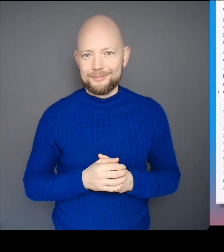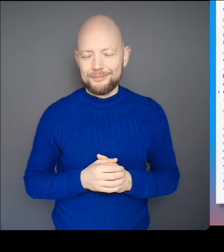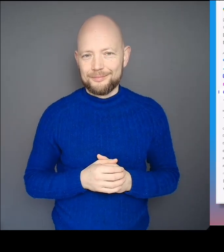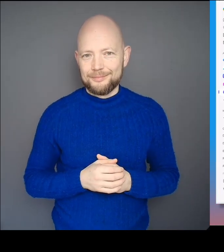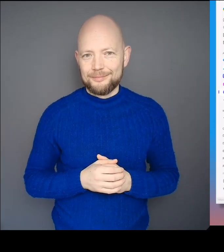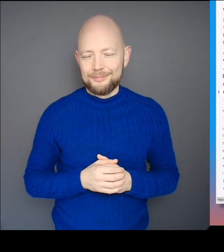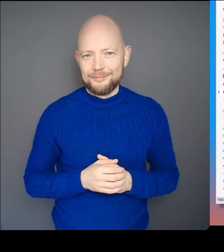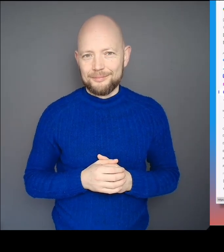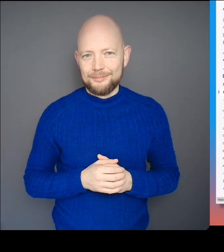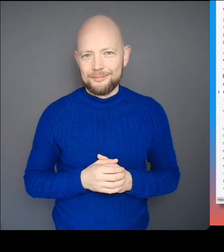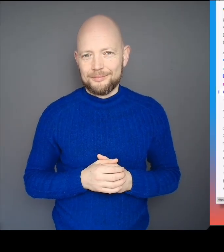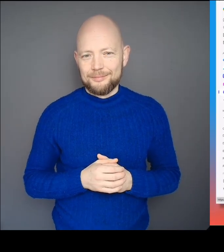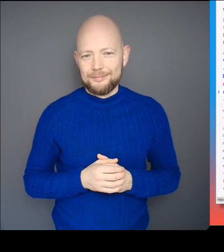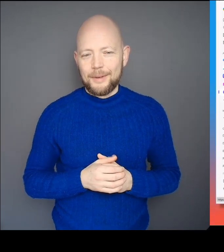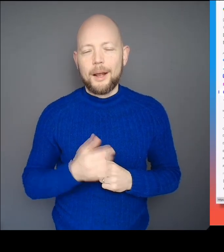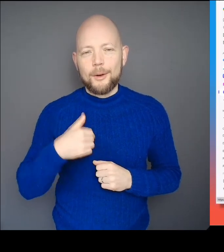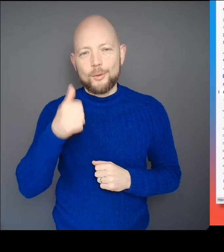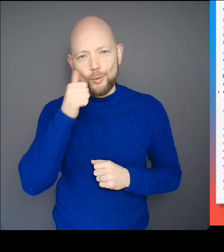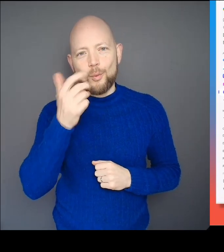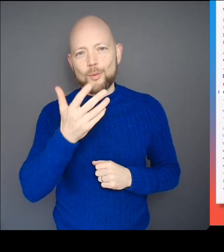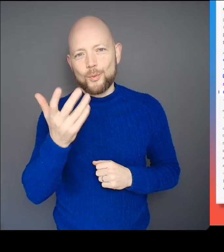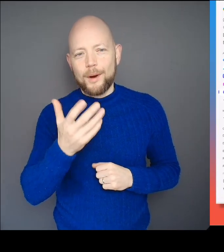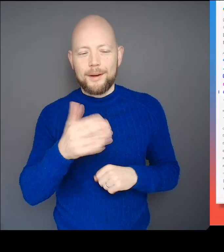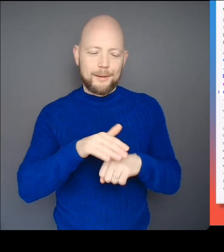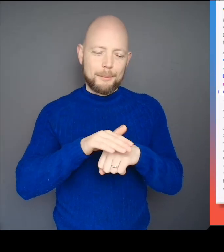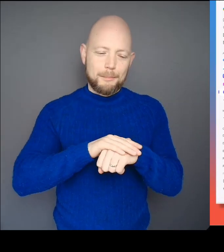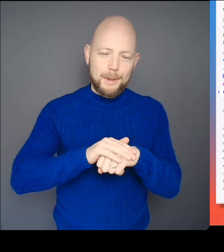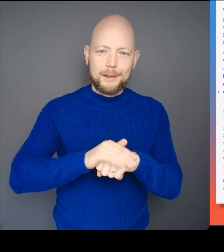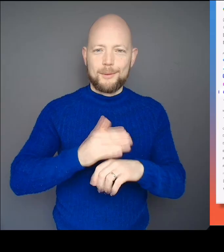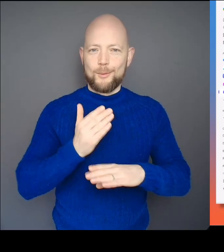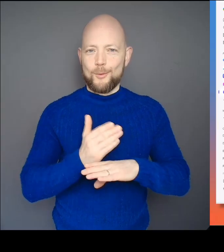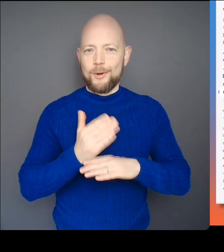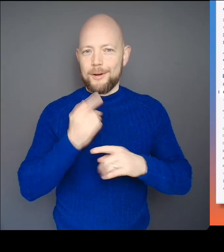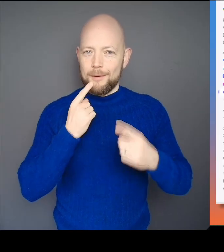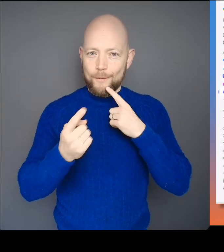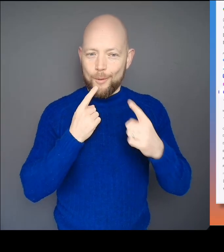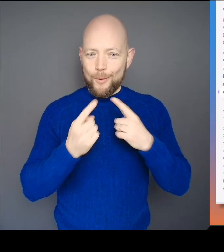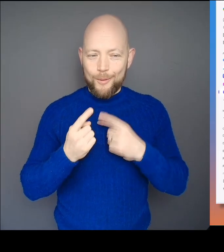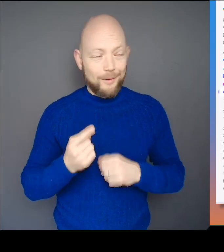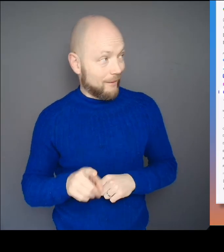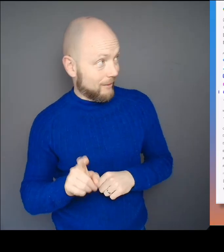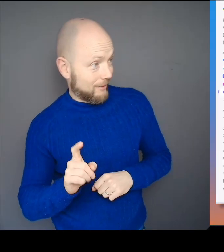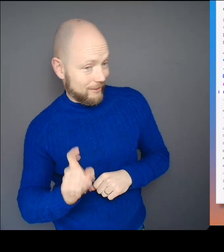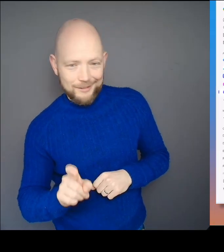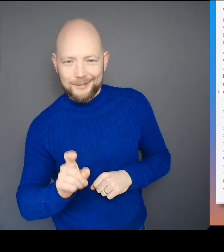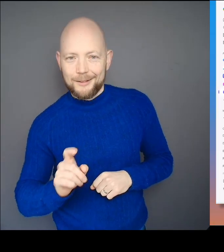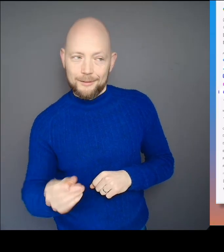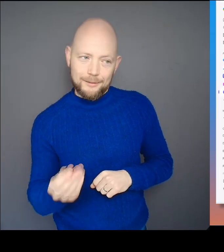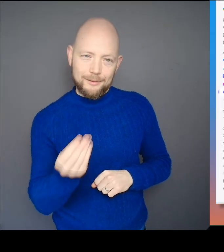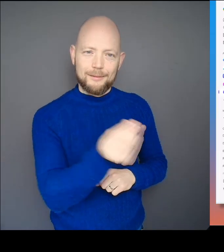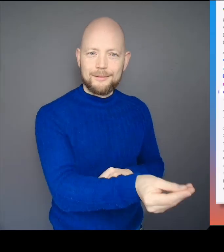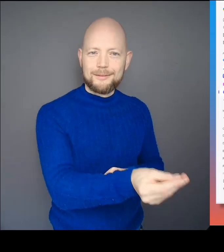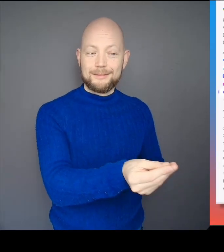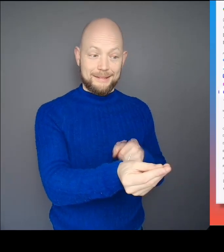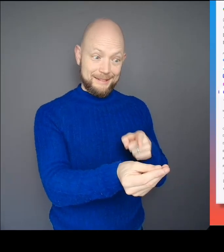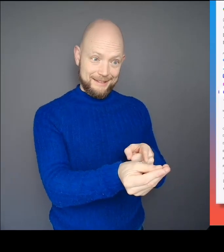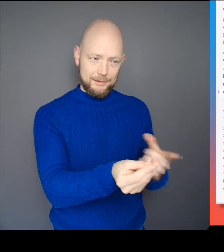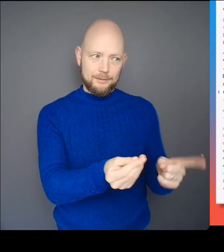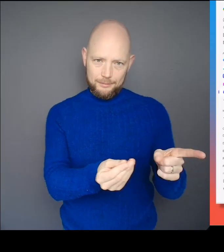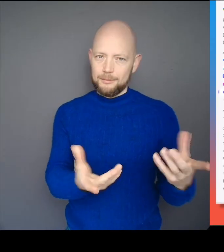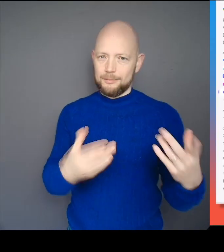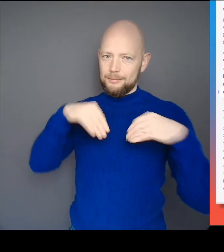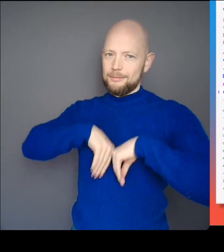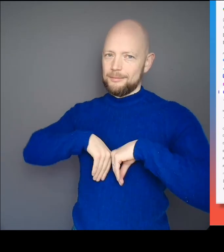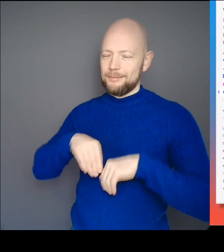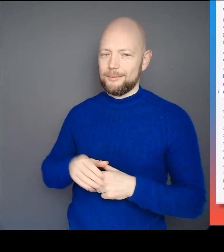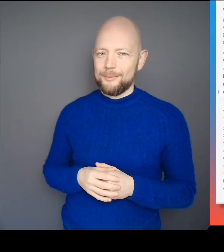cloud files. And I know that this is sitting in my communications site. There's my pets at Workday, and I can just check that and select that.